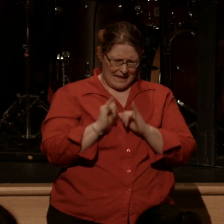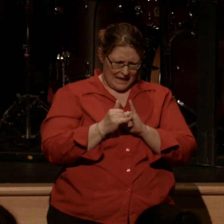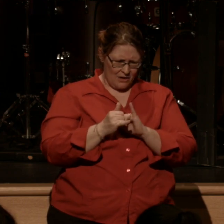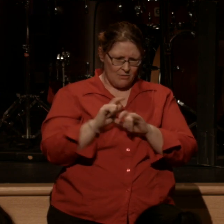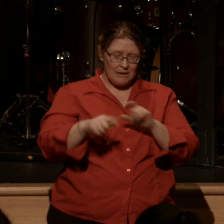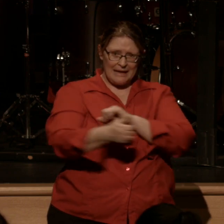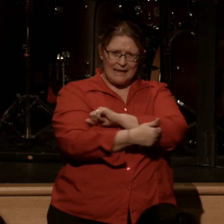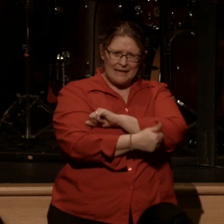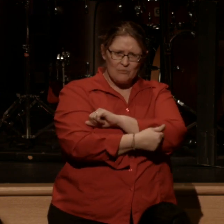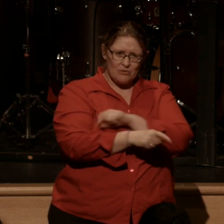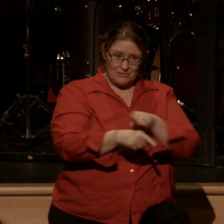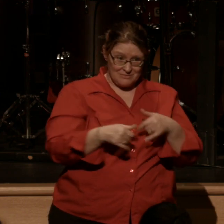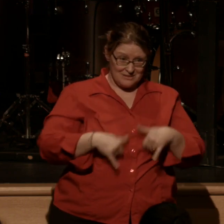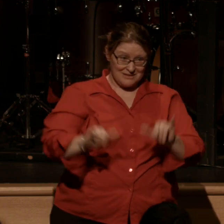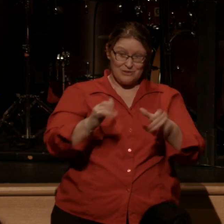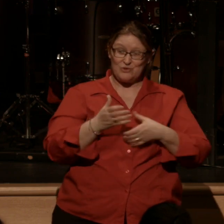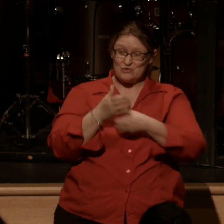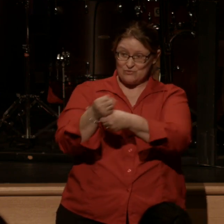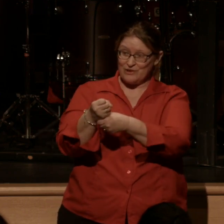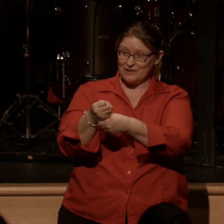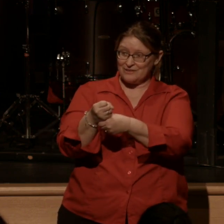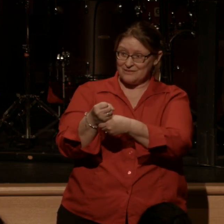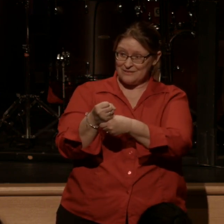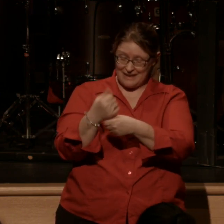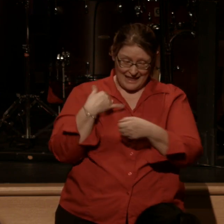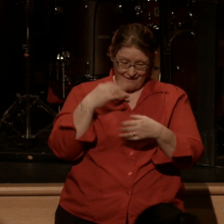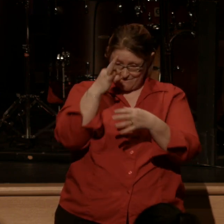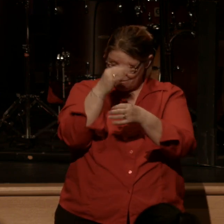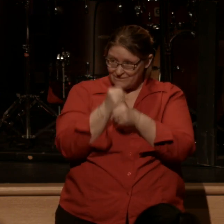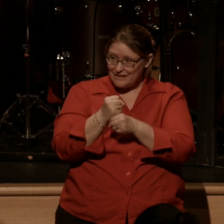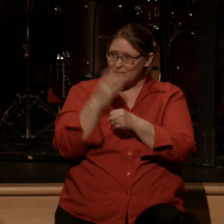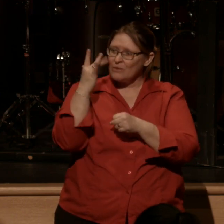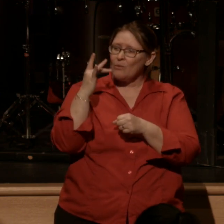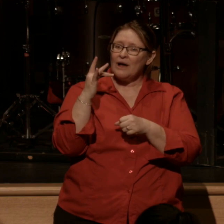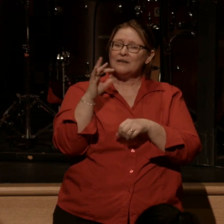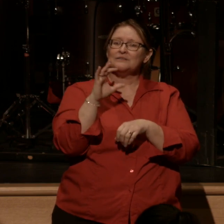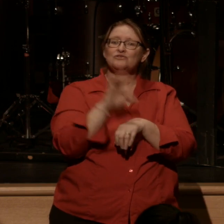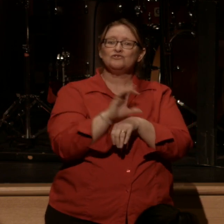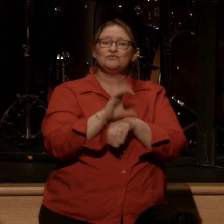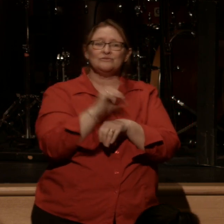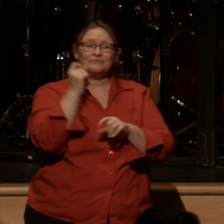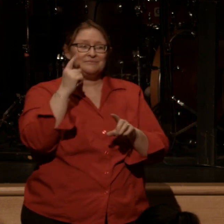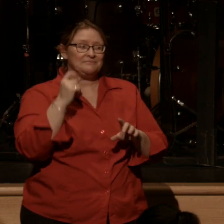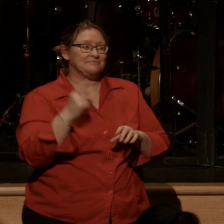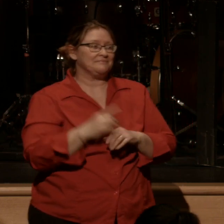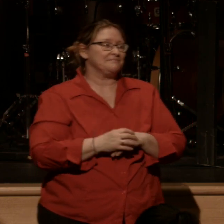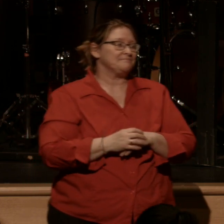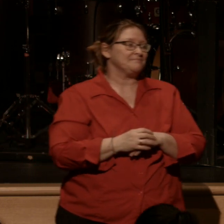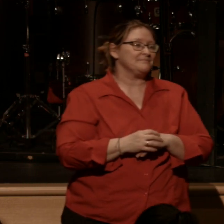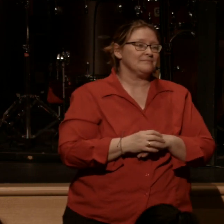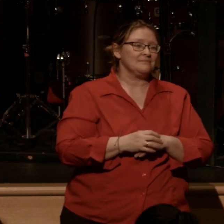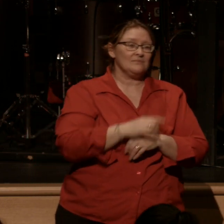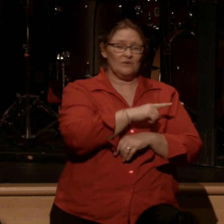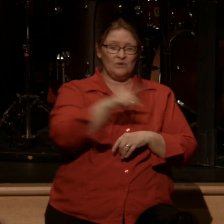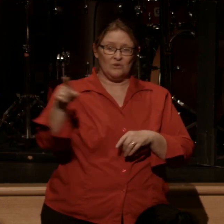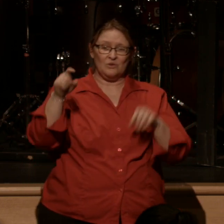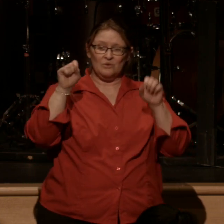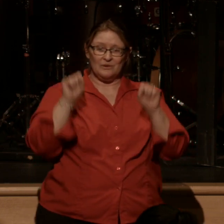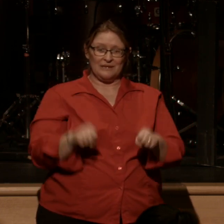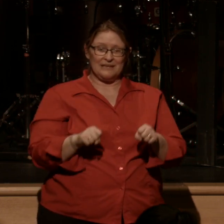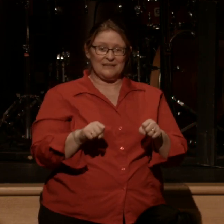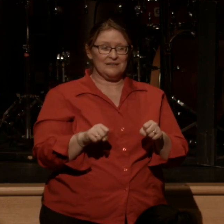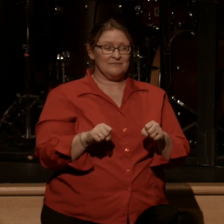And yet Abraham trusts and he has faith. Because church, hear this. You can fact